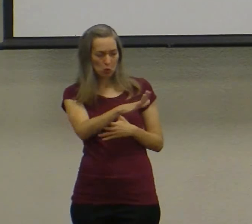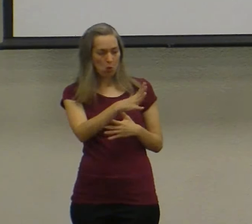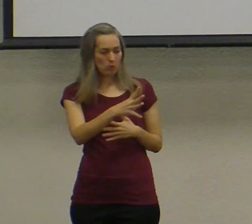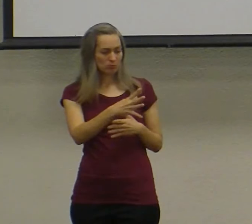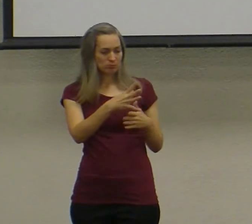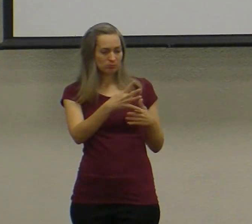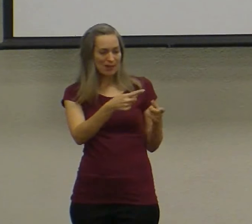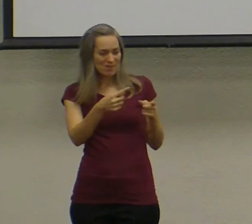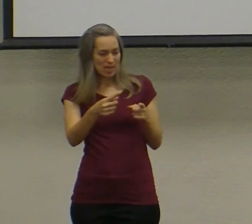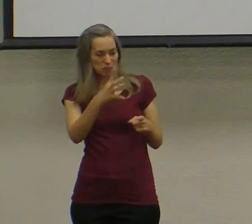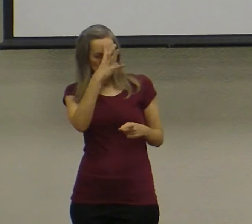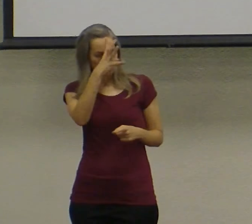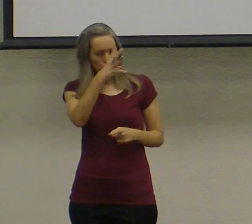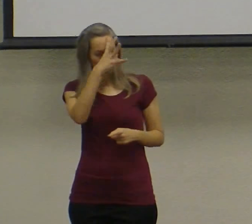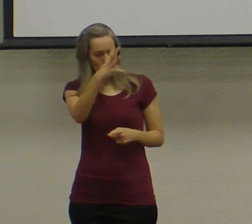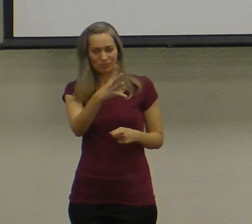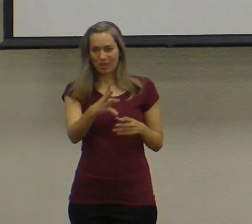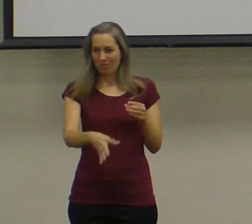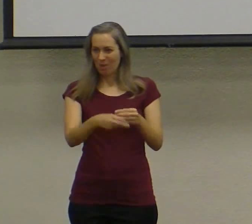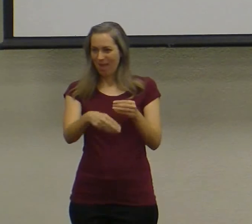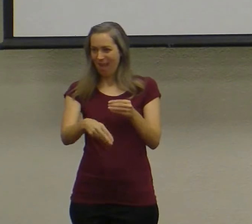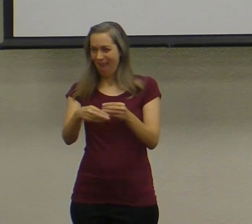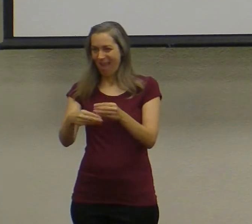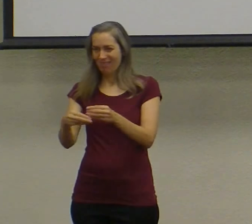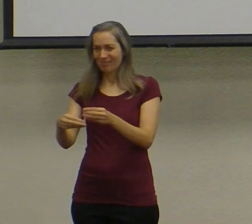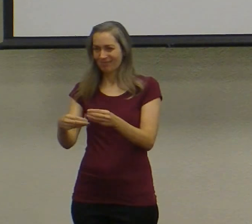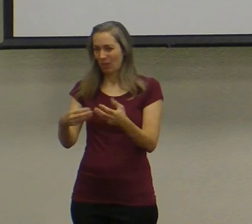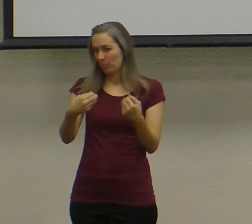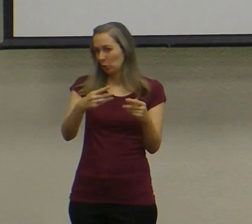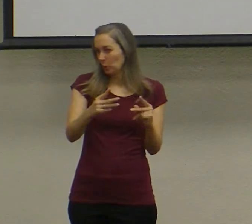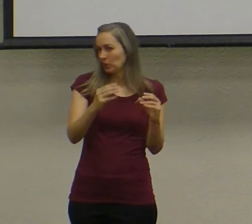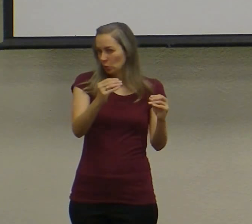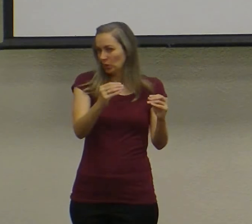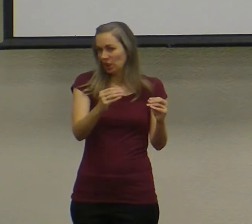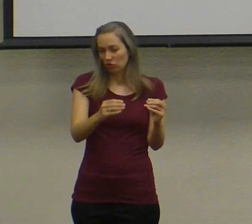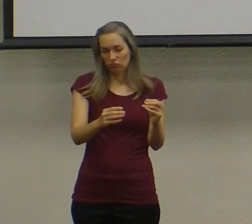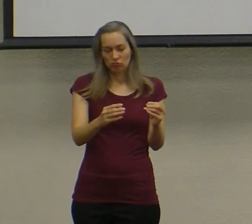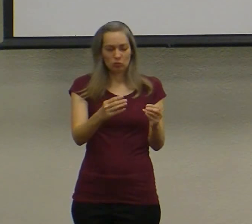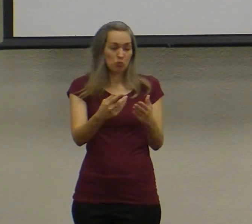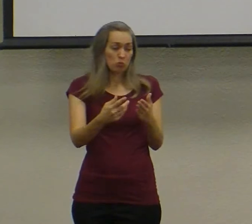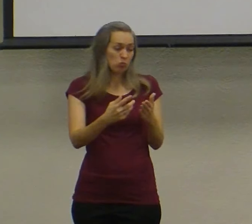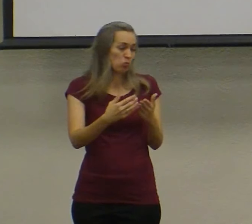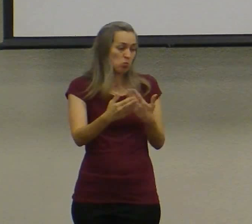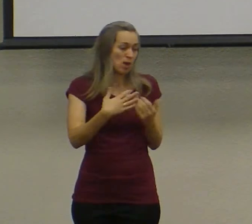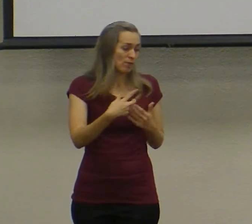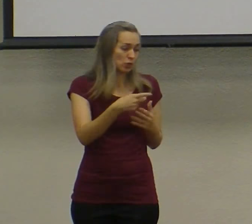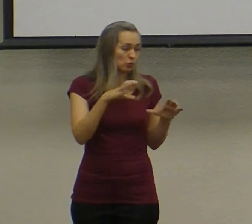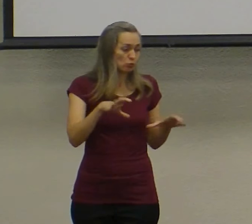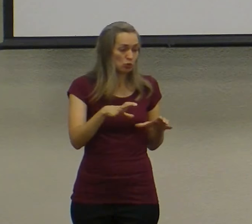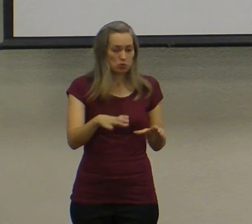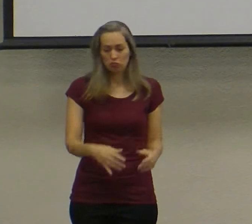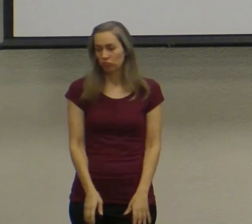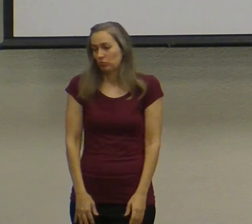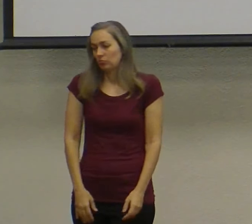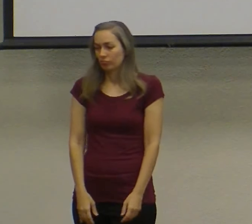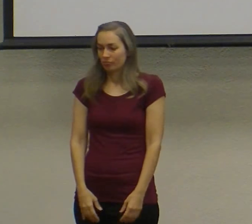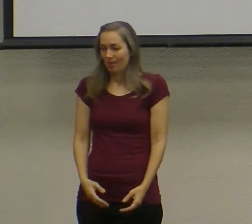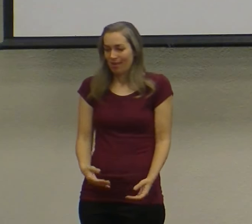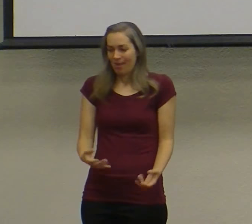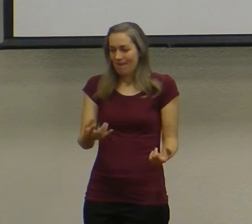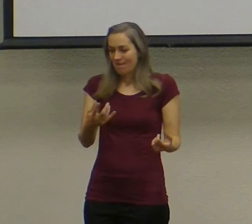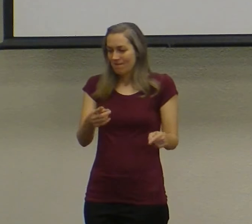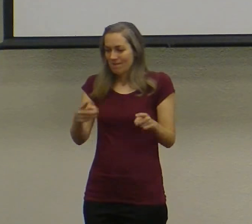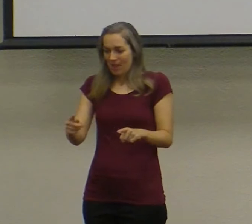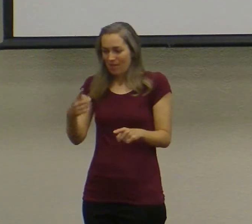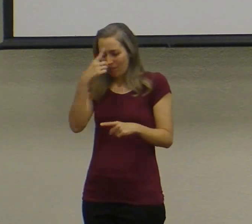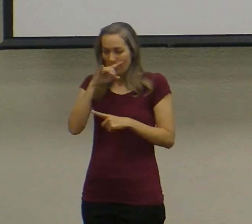for the kids, organize events, organize opportunities to teach. And they said, just whatever you do, whether you're just throwing an event for the kids to have fun, or